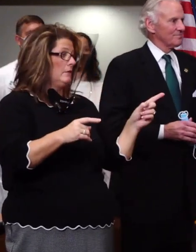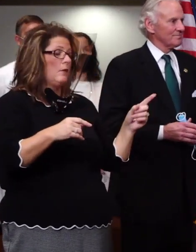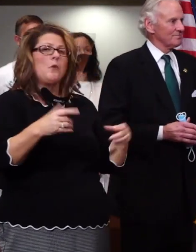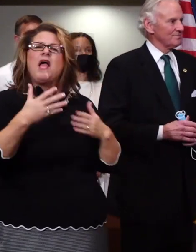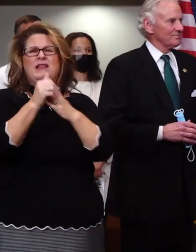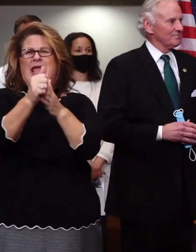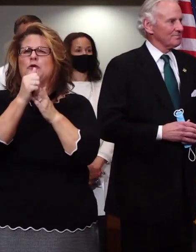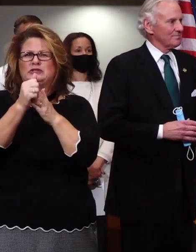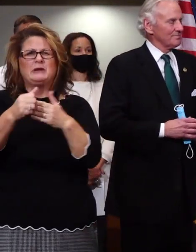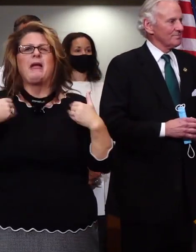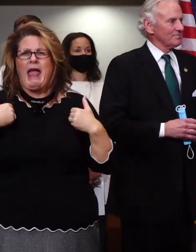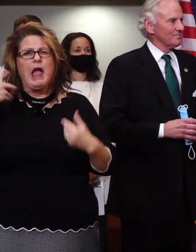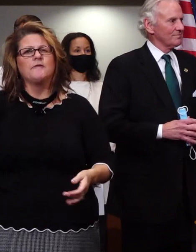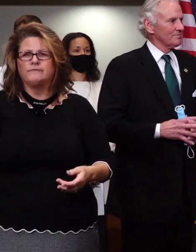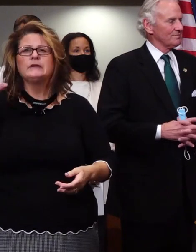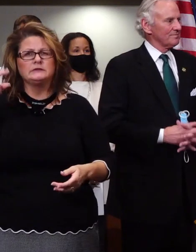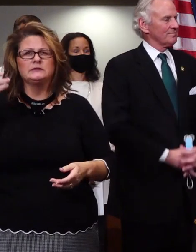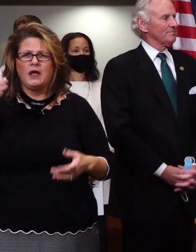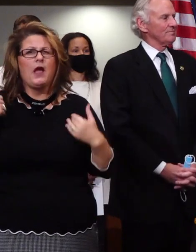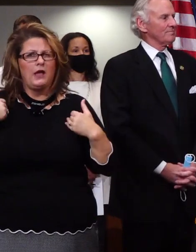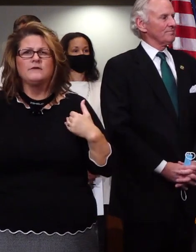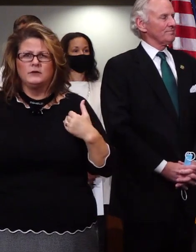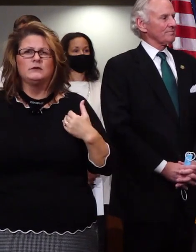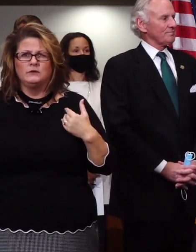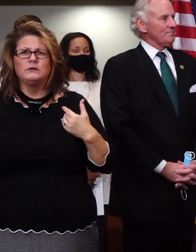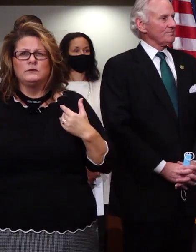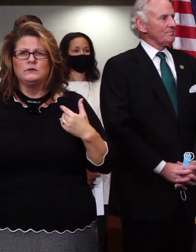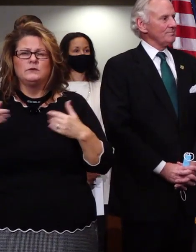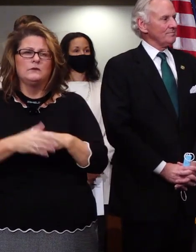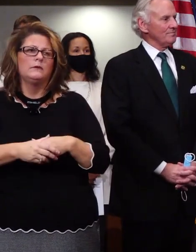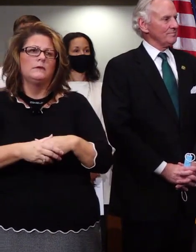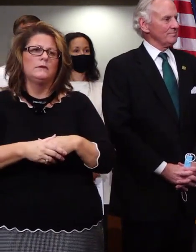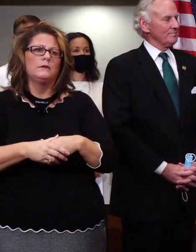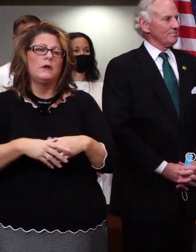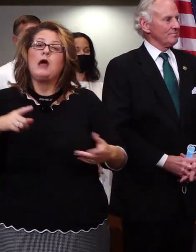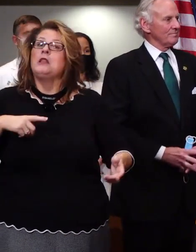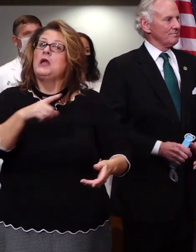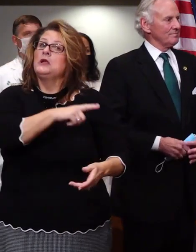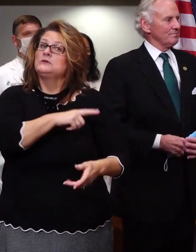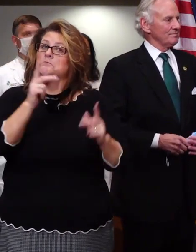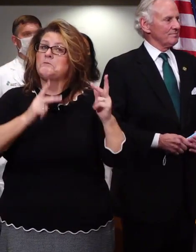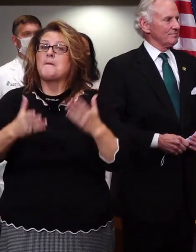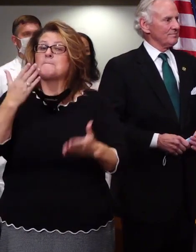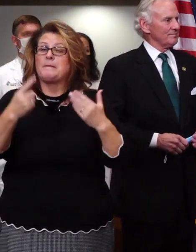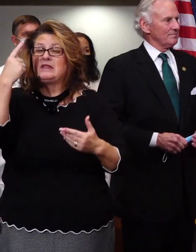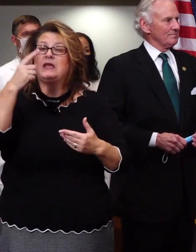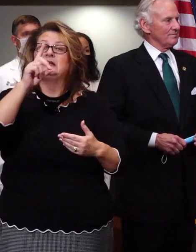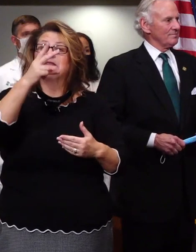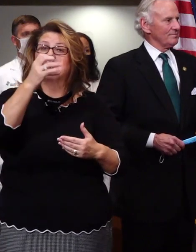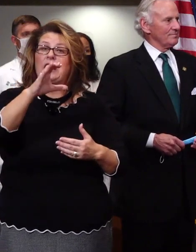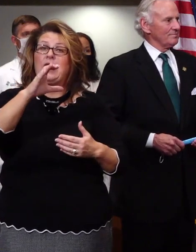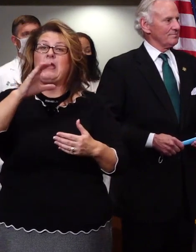place. Obviously, I'm there. But the legislature may have different ideas about how DX should be restructured, and